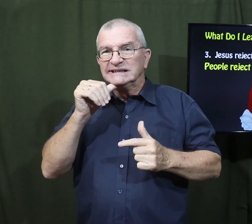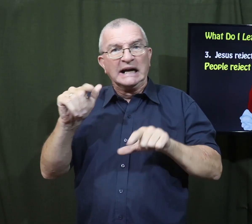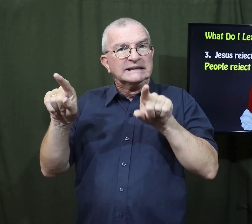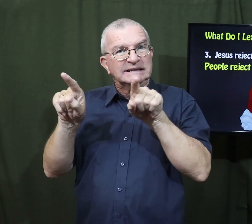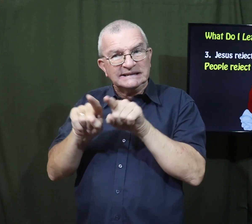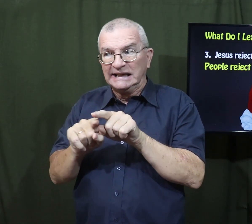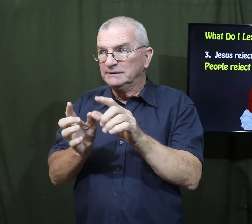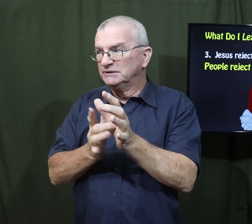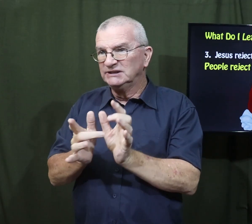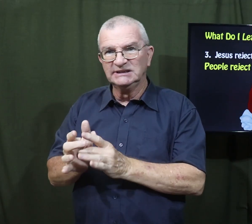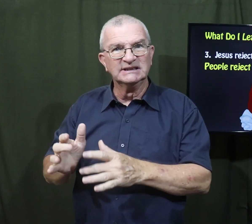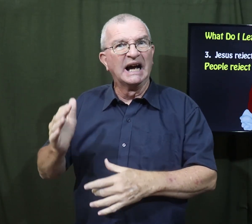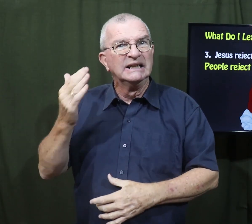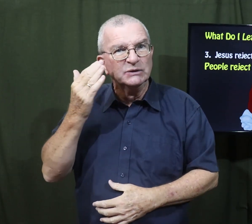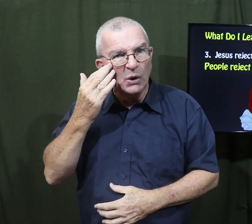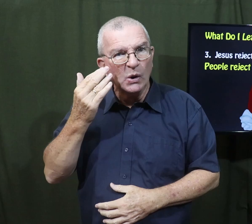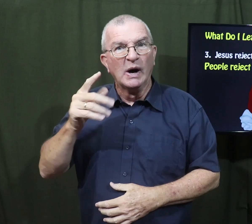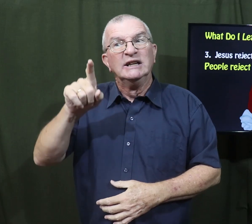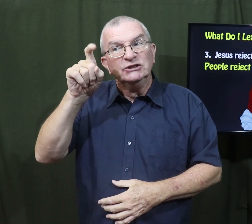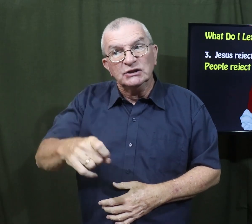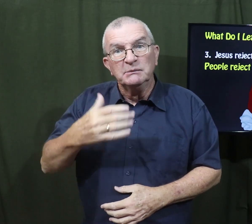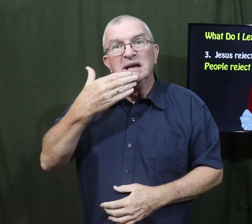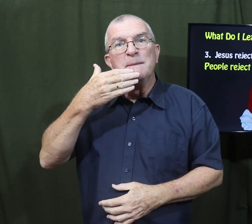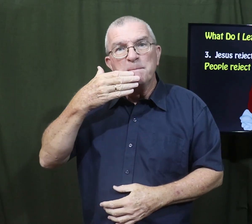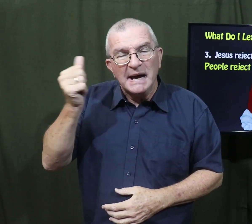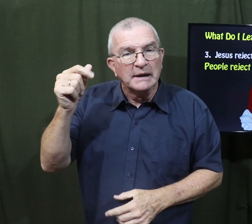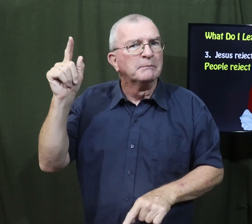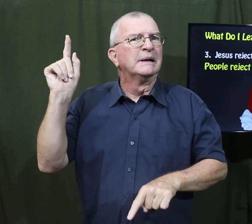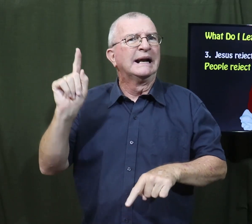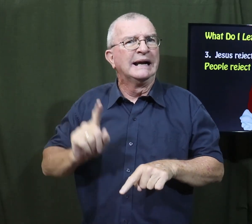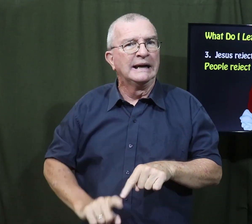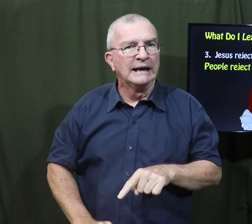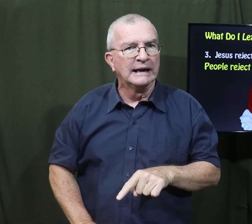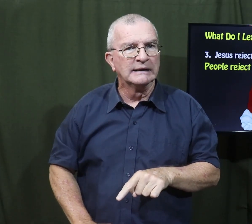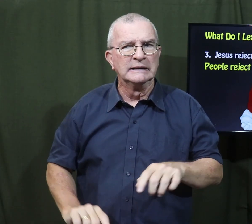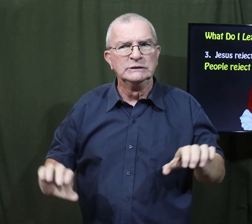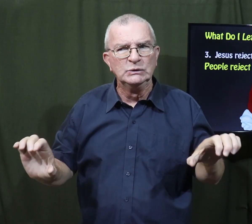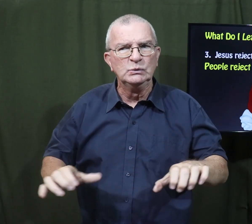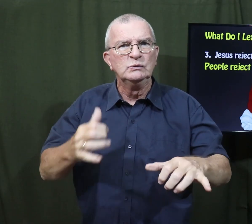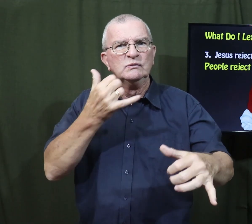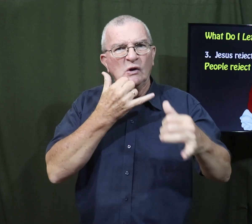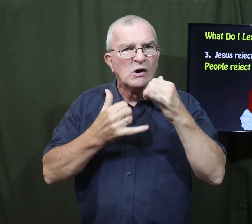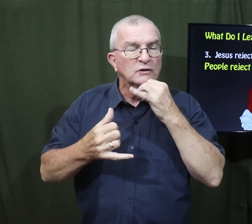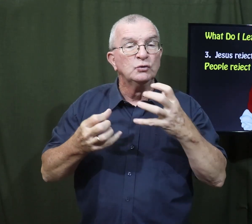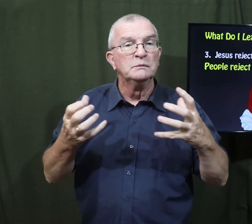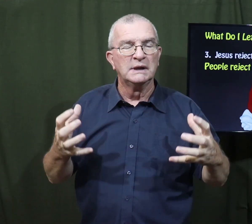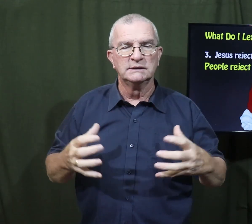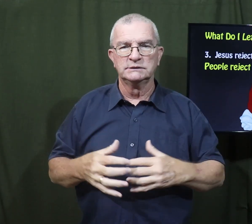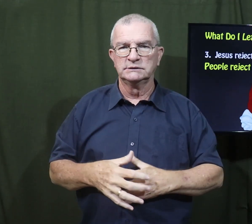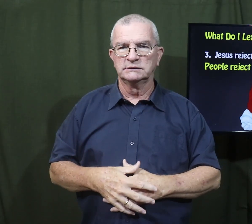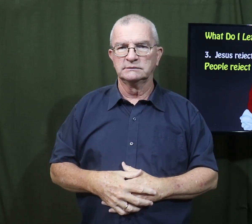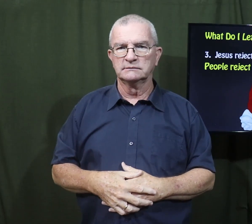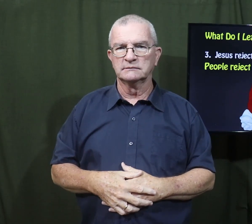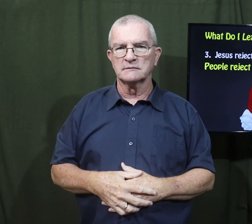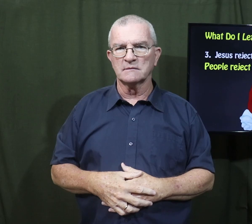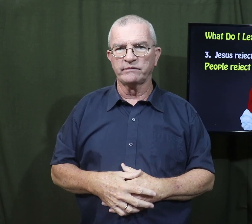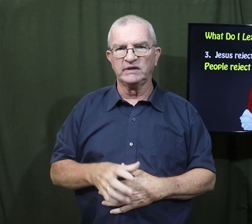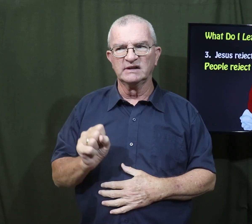life is not the same. I know I should be better, but I can't. I keep doing wrong. So